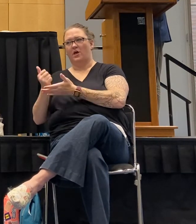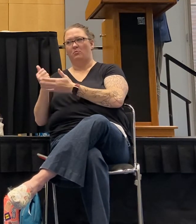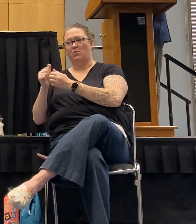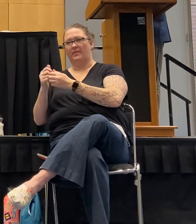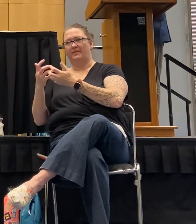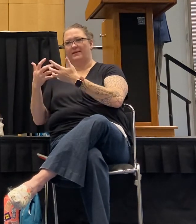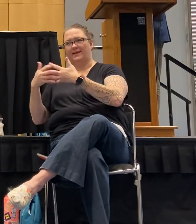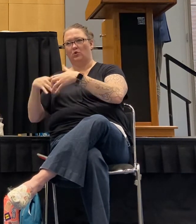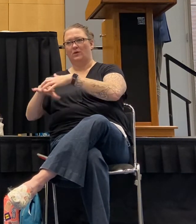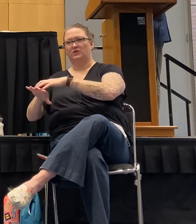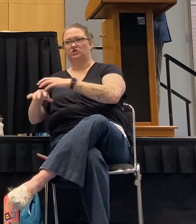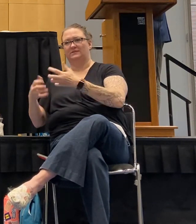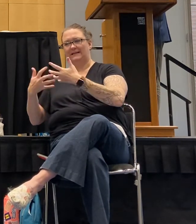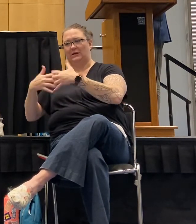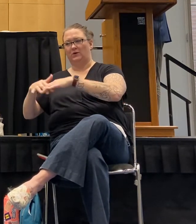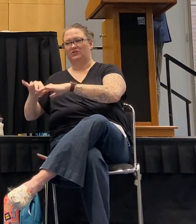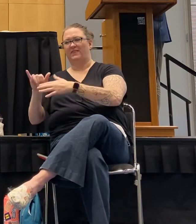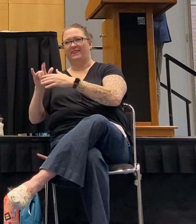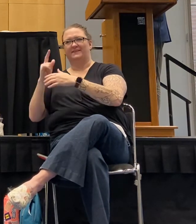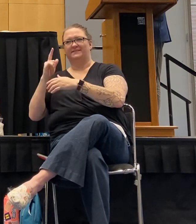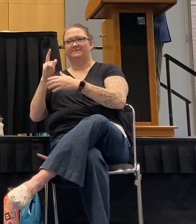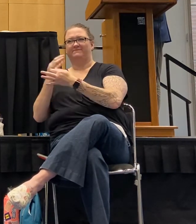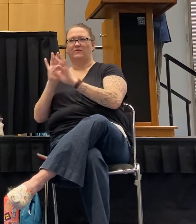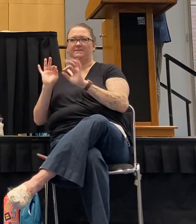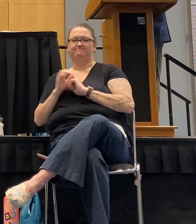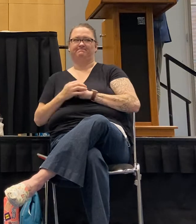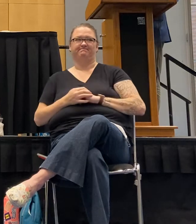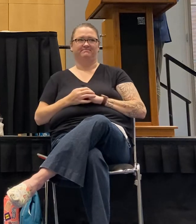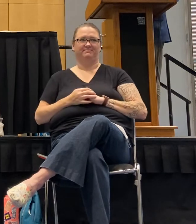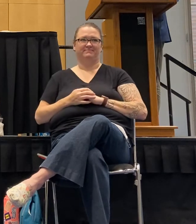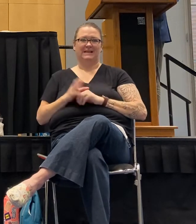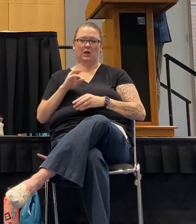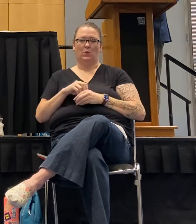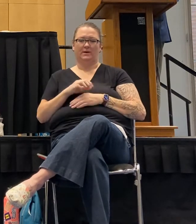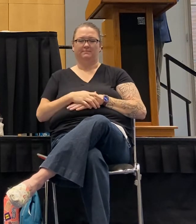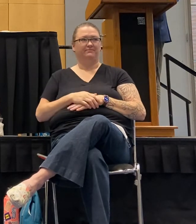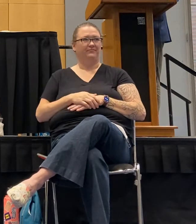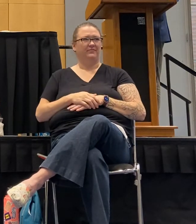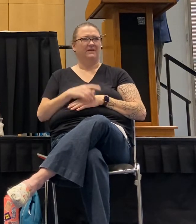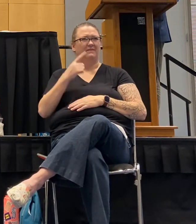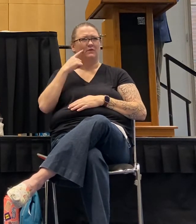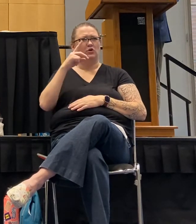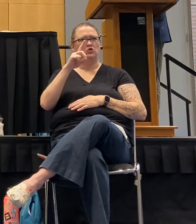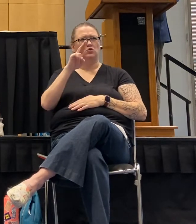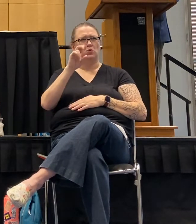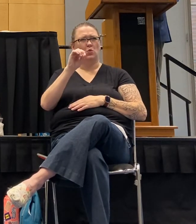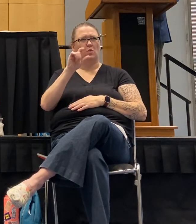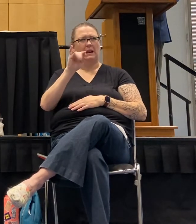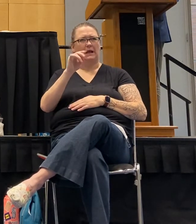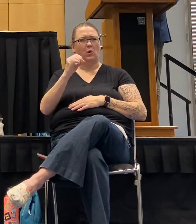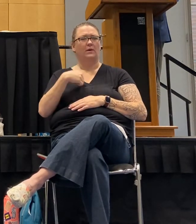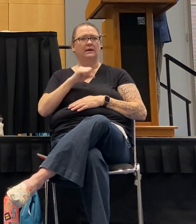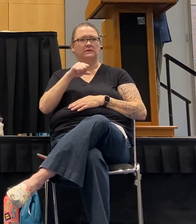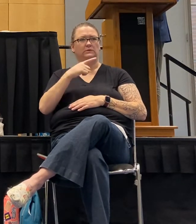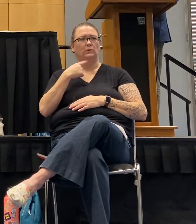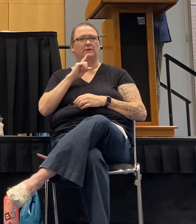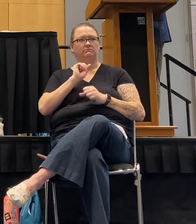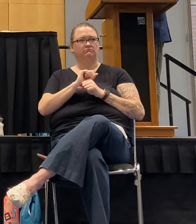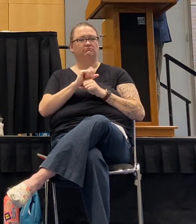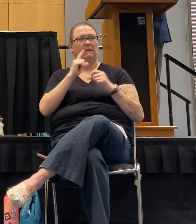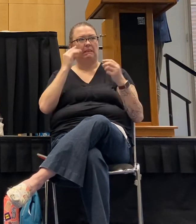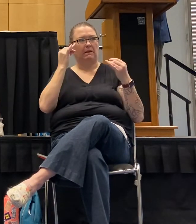integration. And that's free. As for the Duolingo part, yes, we did think about it,